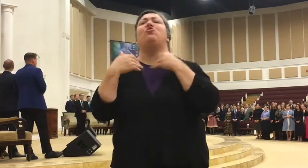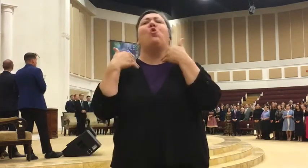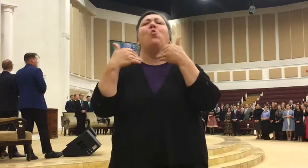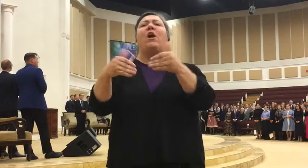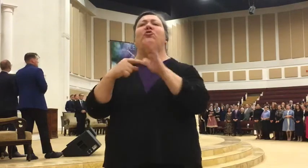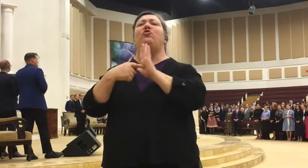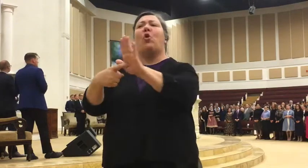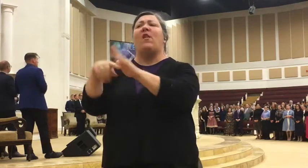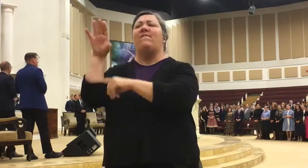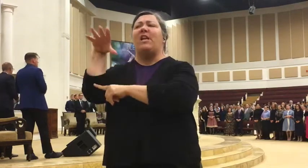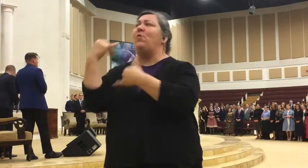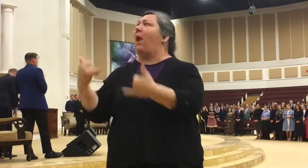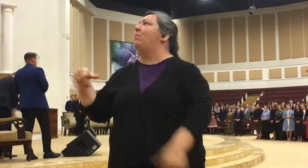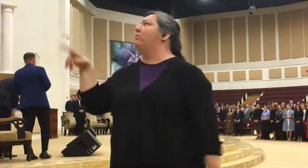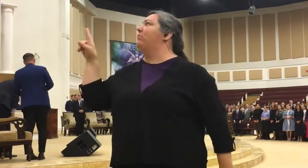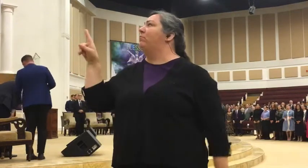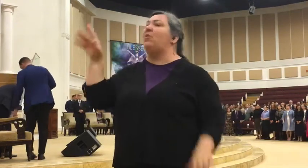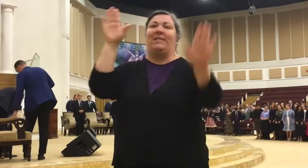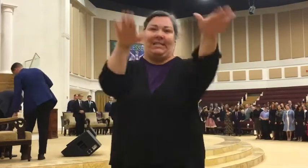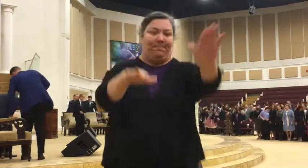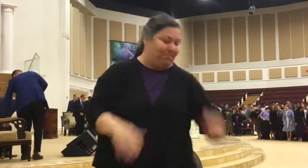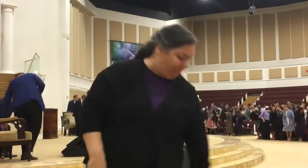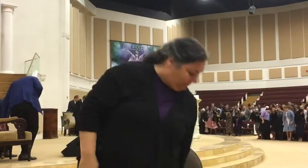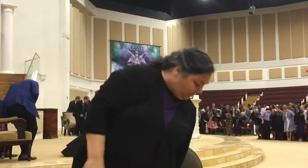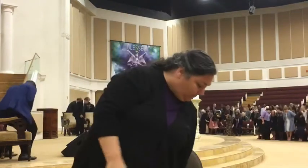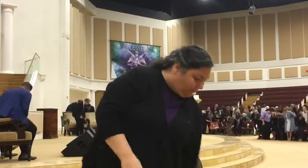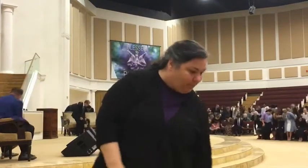in Jesus' name? You may be seated.